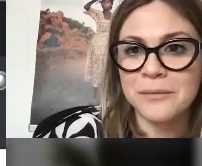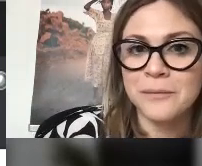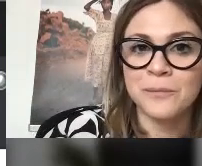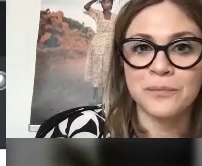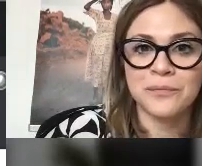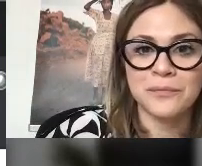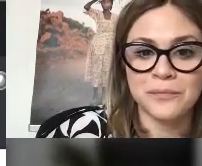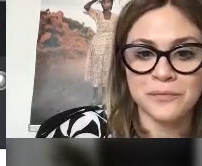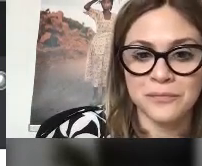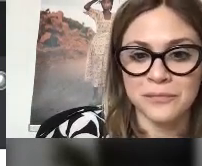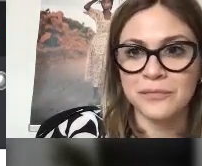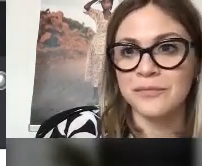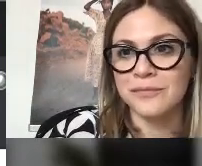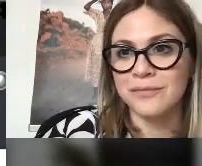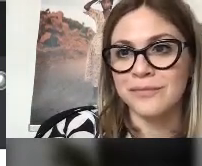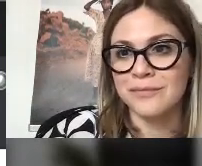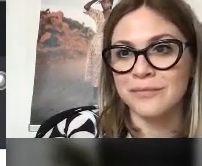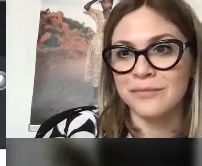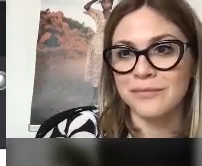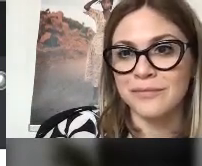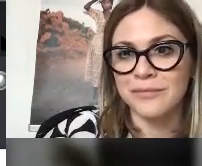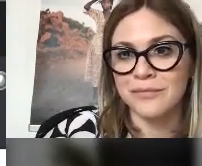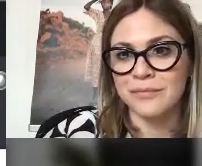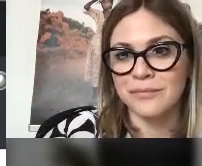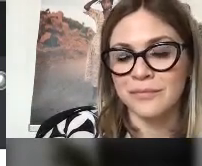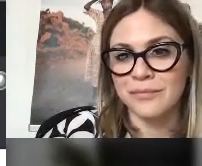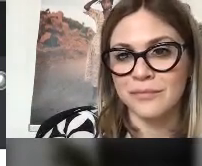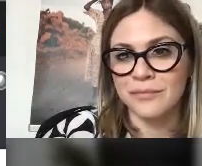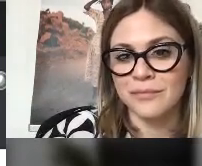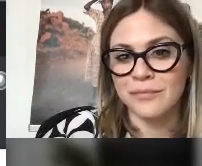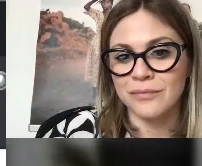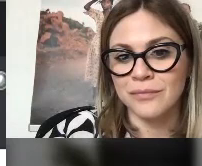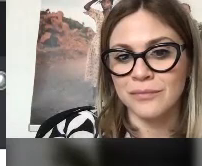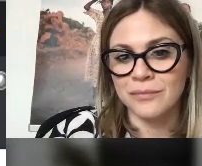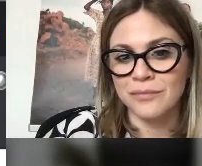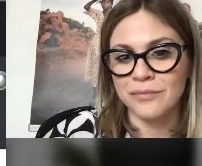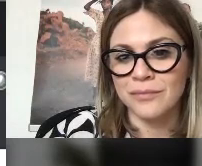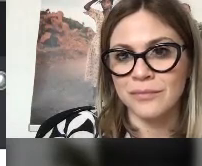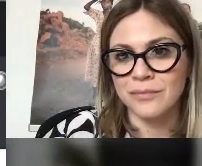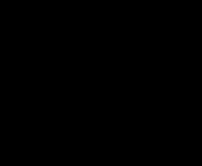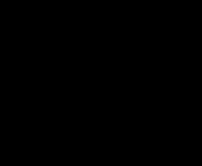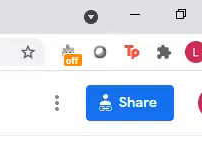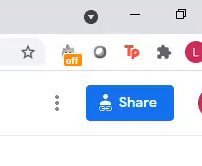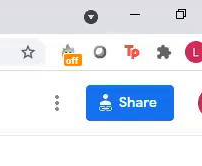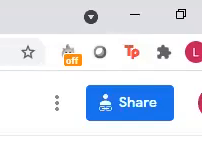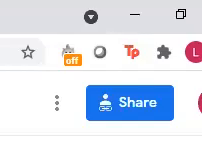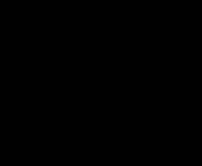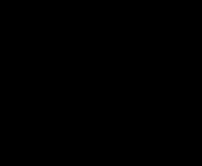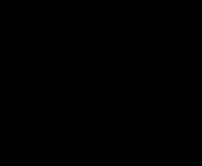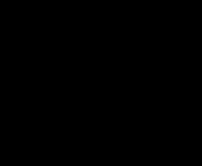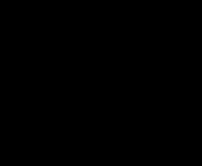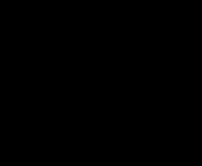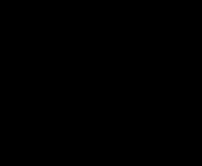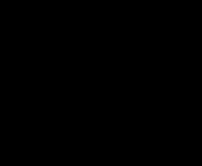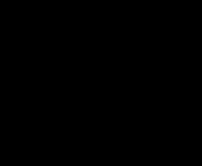That worked well in South Africa. You know, we got together and got a big treasury tender. But I pass, you know,